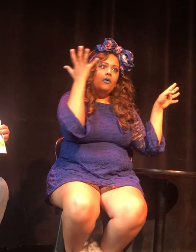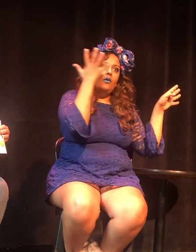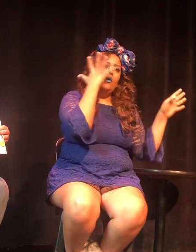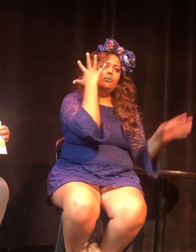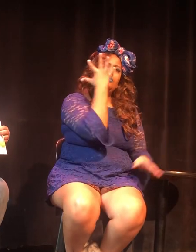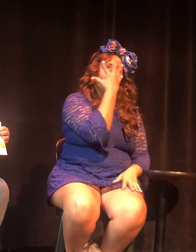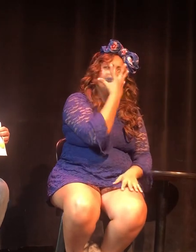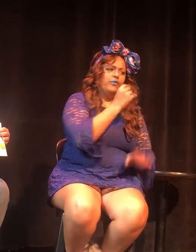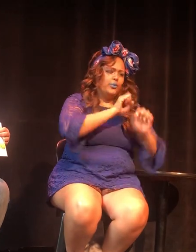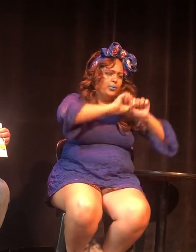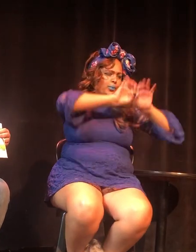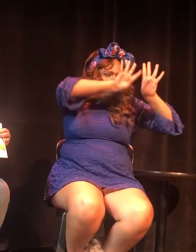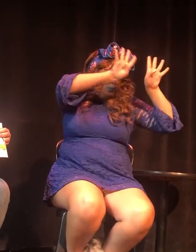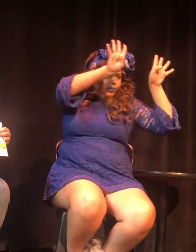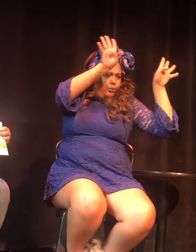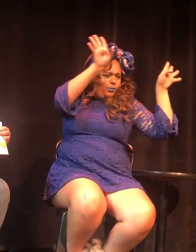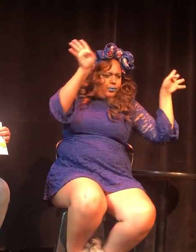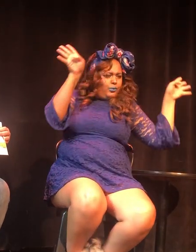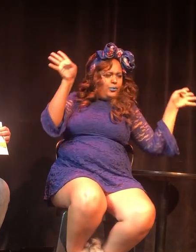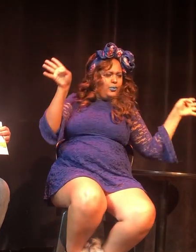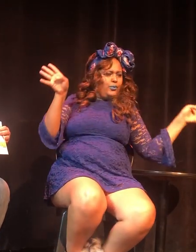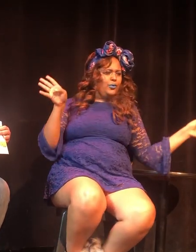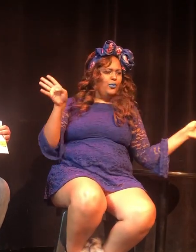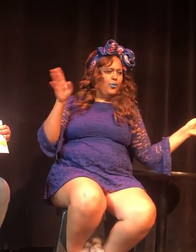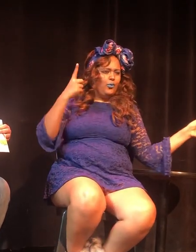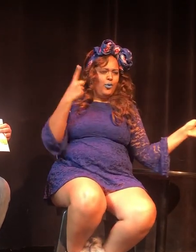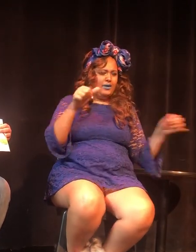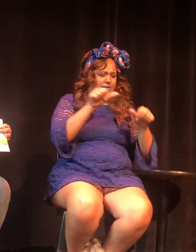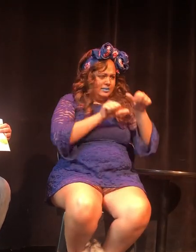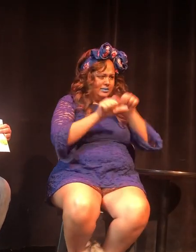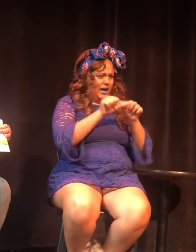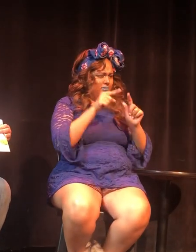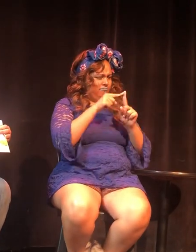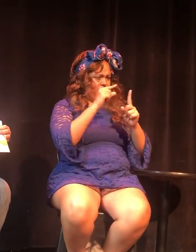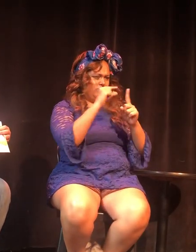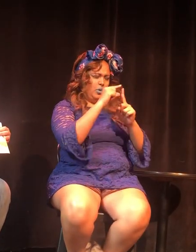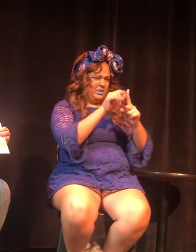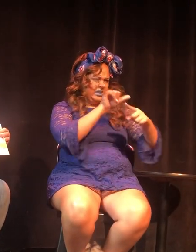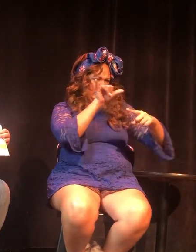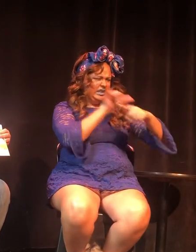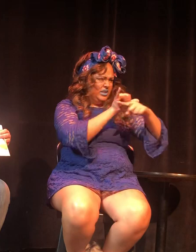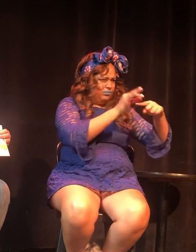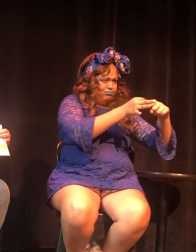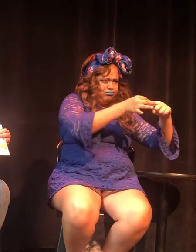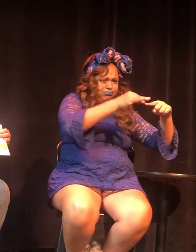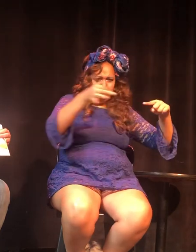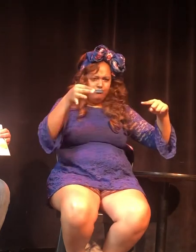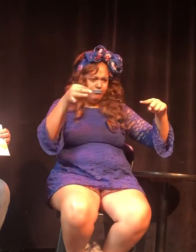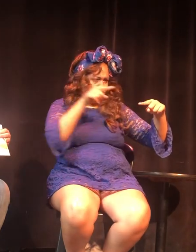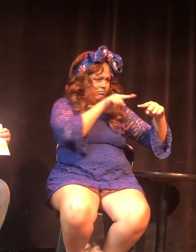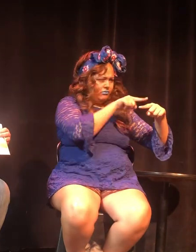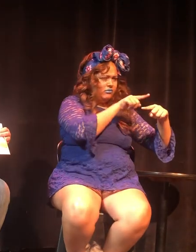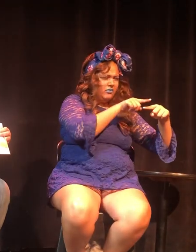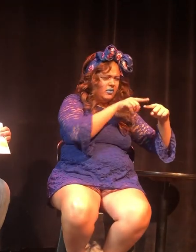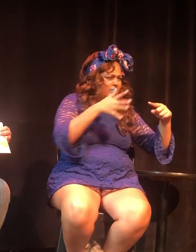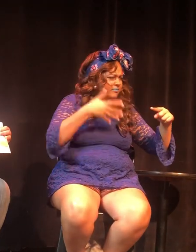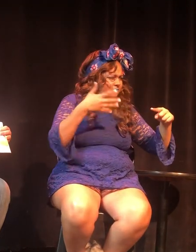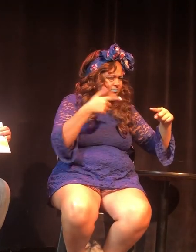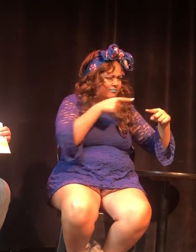long science word for that. What is it again? Abby said,